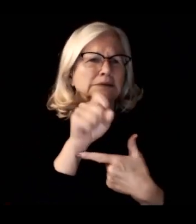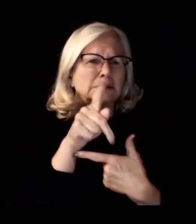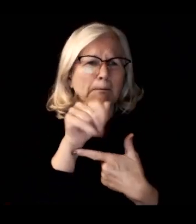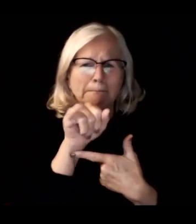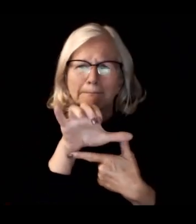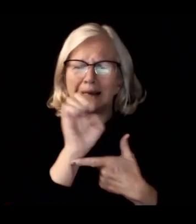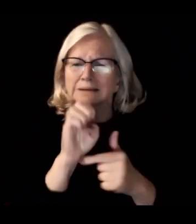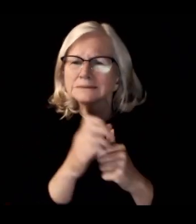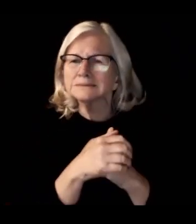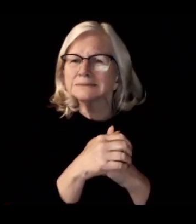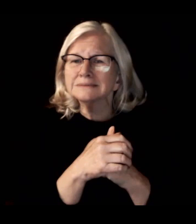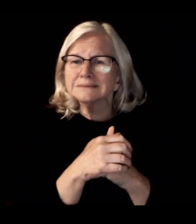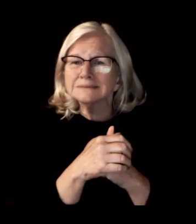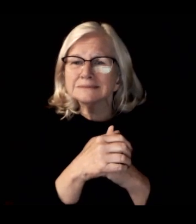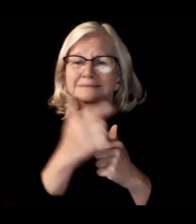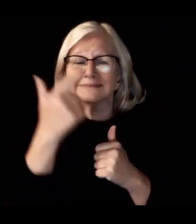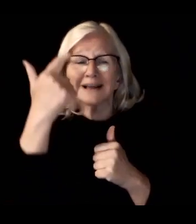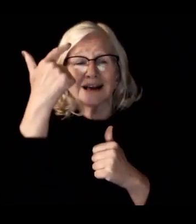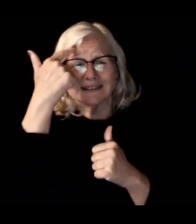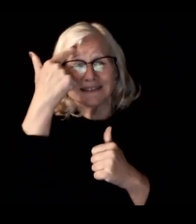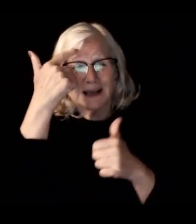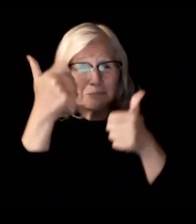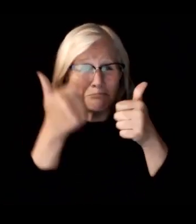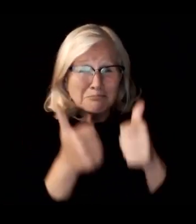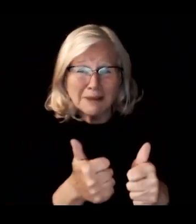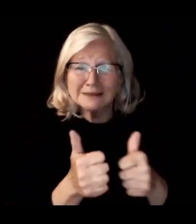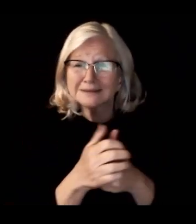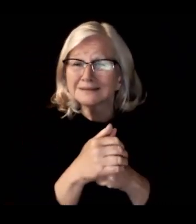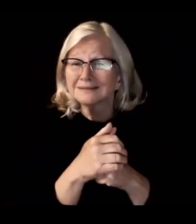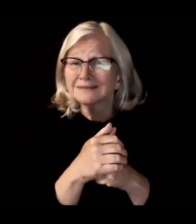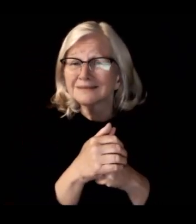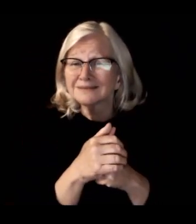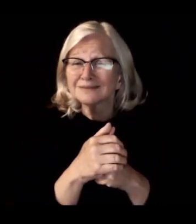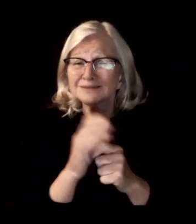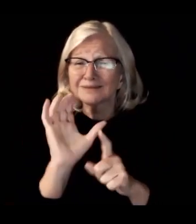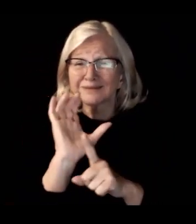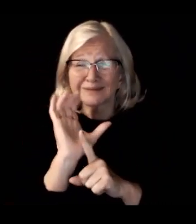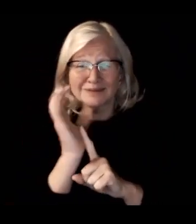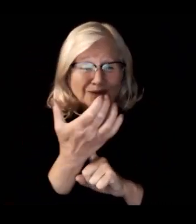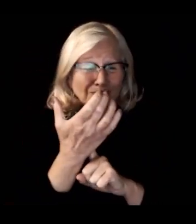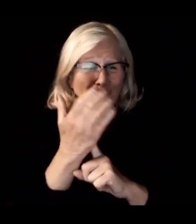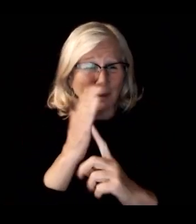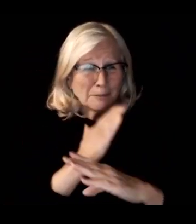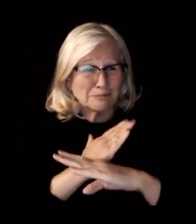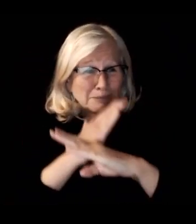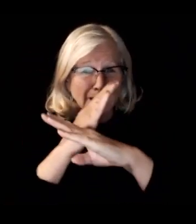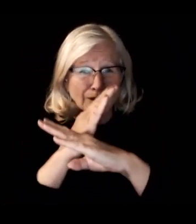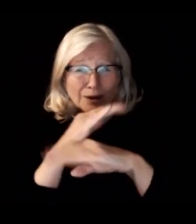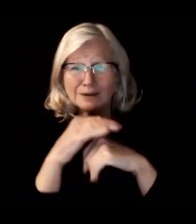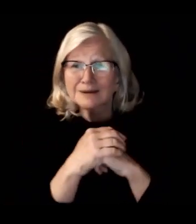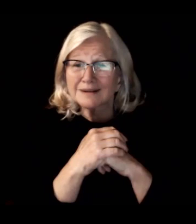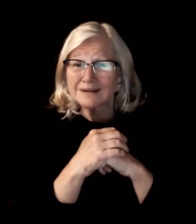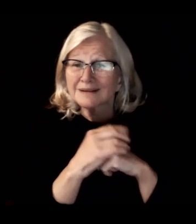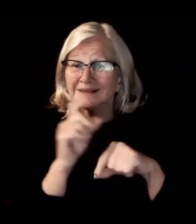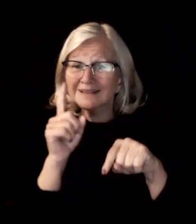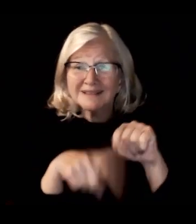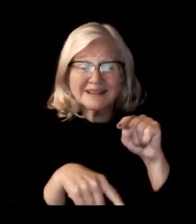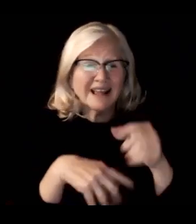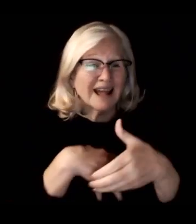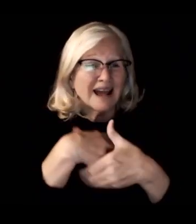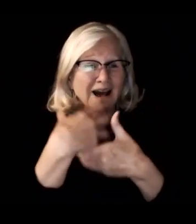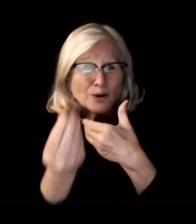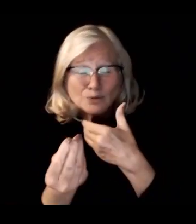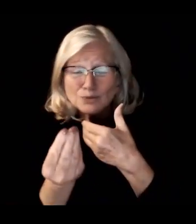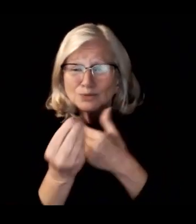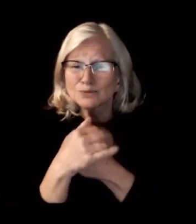who have not been able to do an outdoor visit. However, Minnesota Department of Health continues to encourage essential